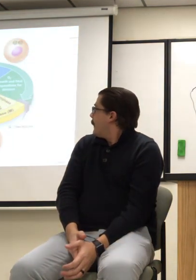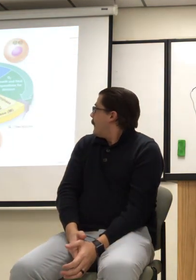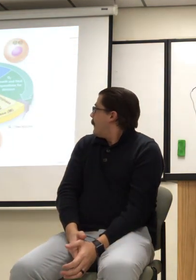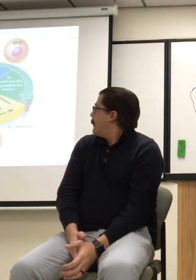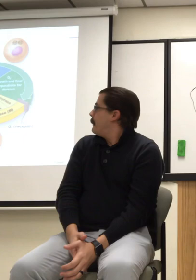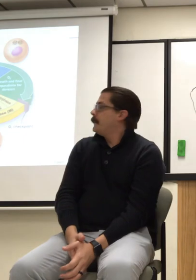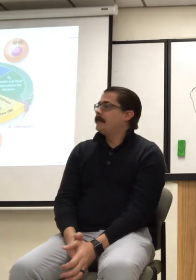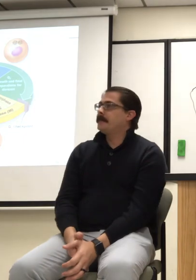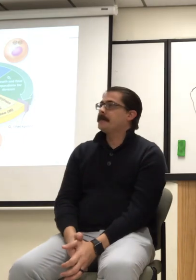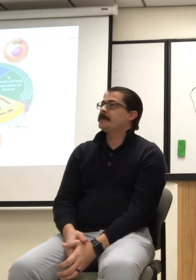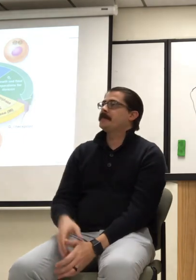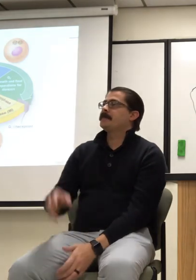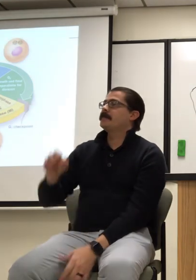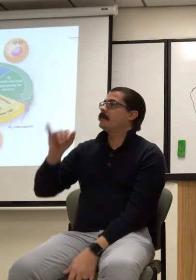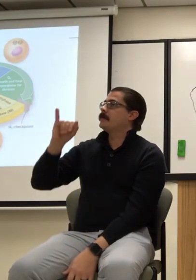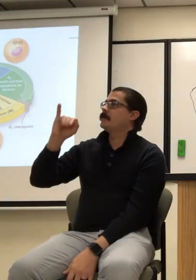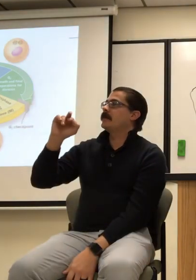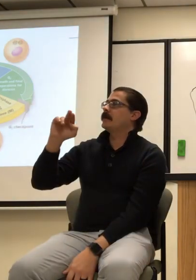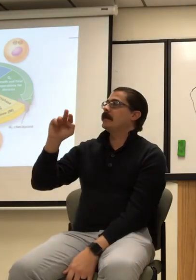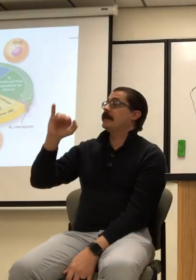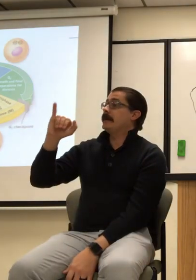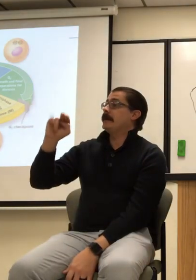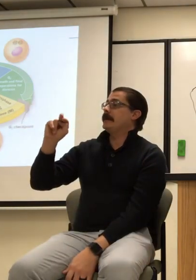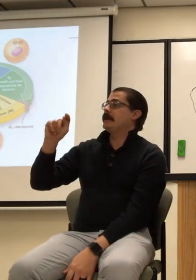as you can see, interphase